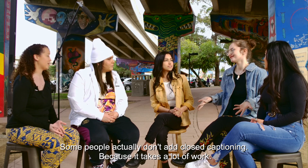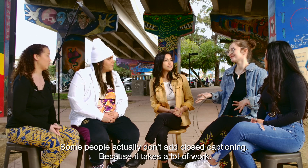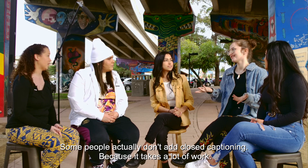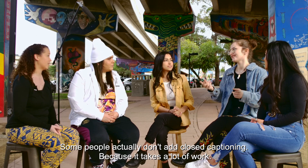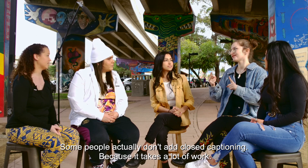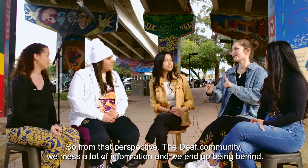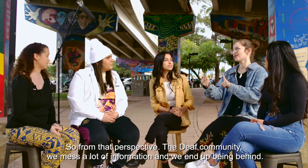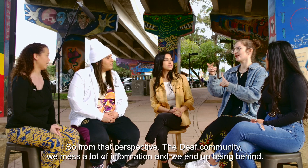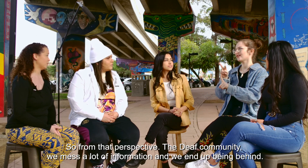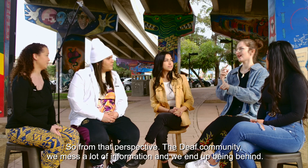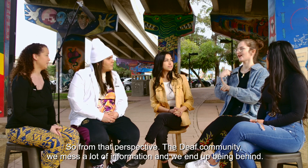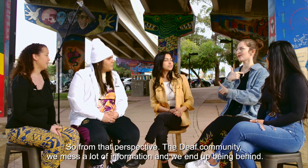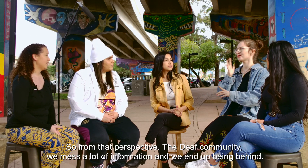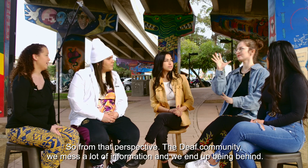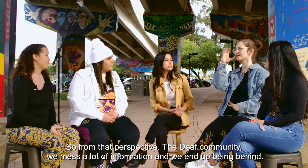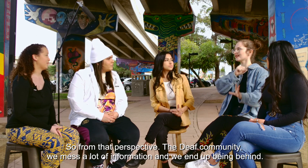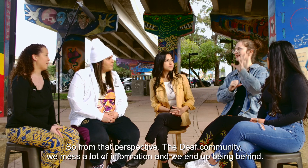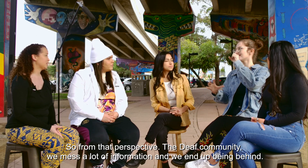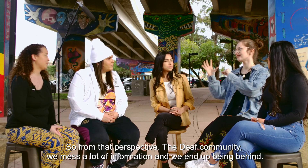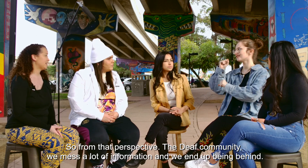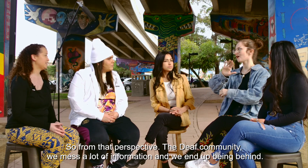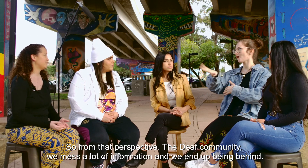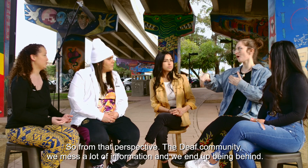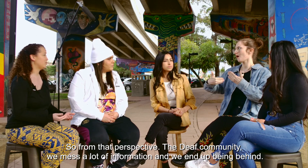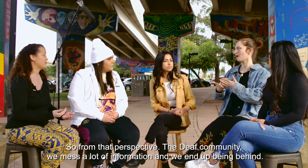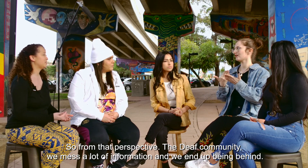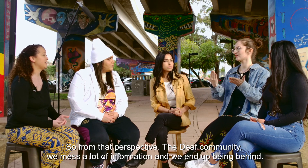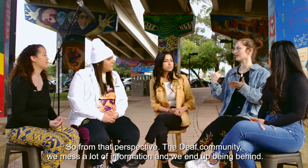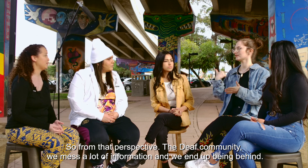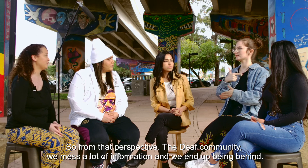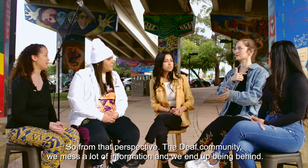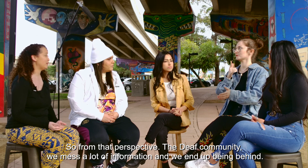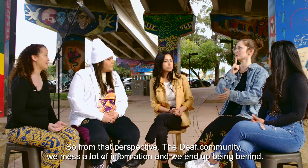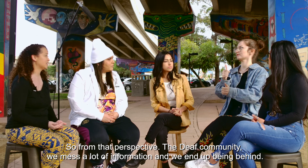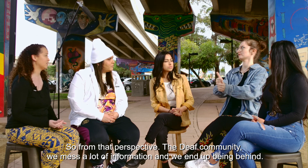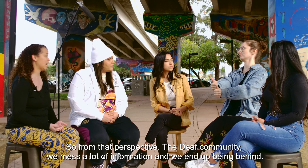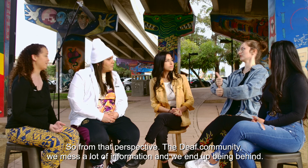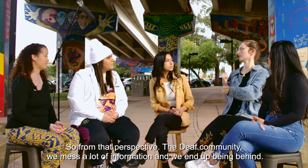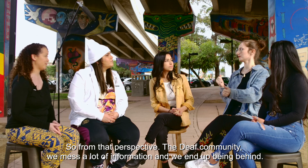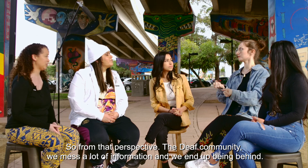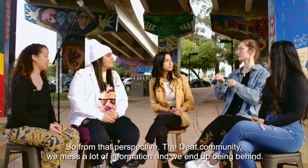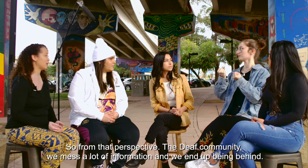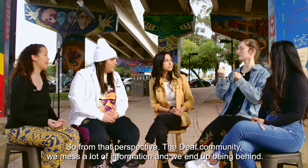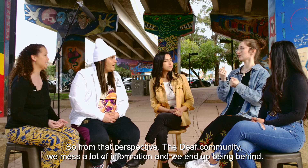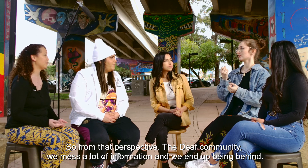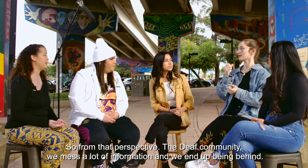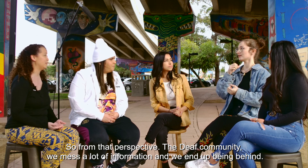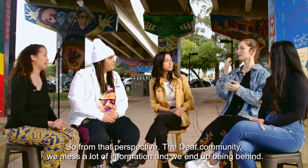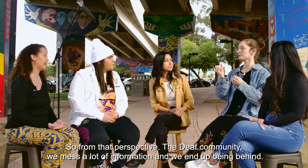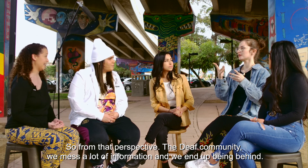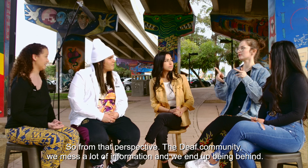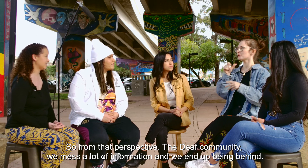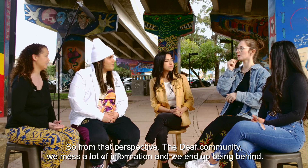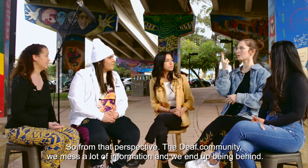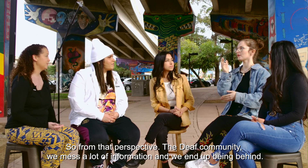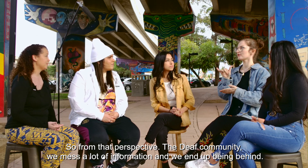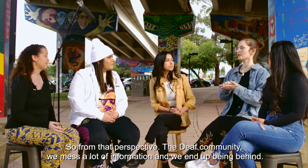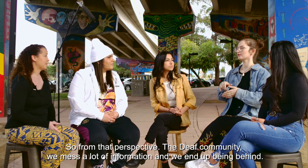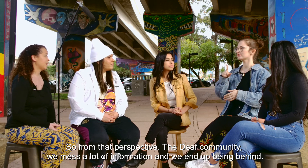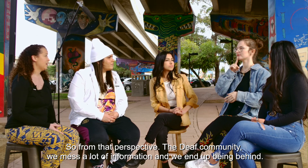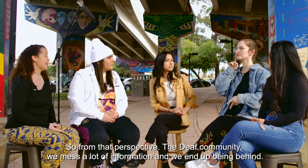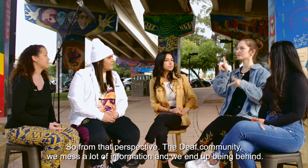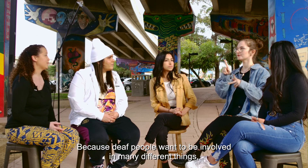it takes a lot of work. So from that perspective, for the deaf community, we miss a lot of information and we end up being behind.